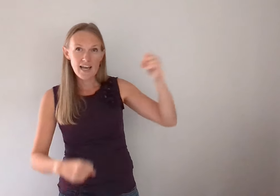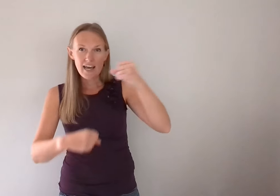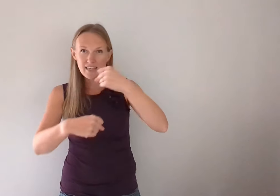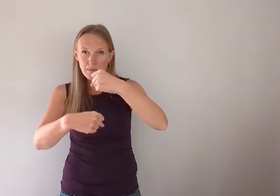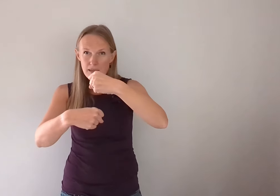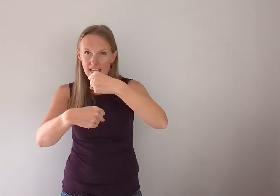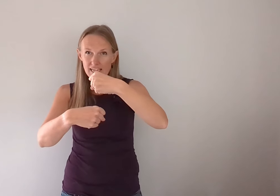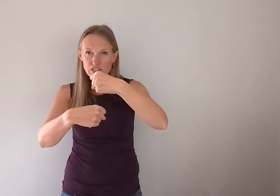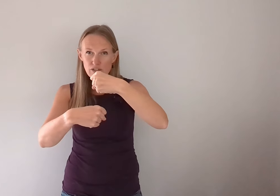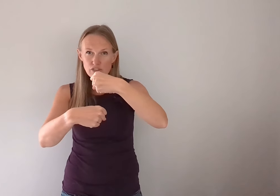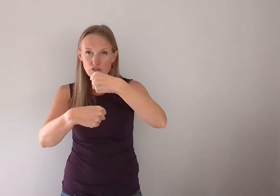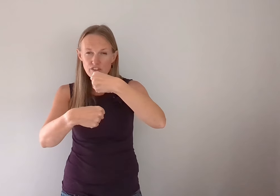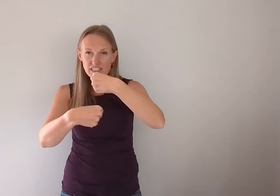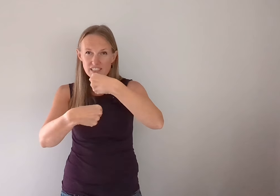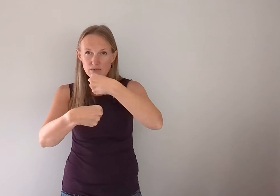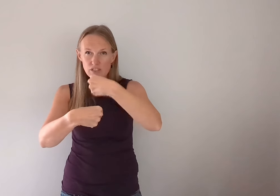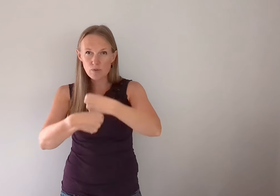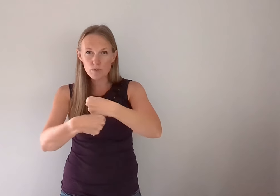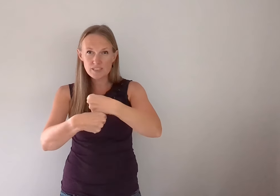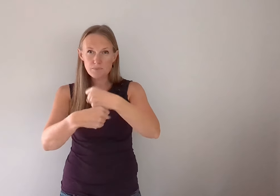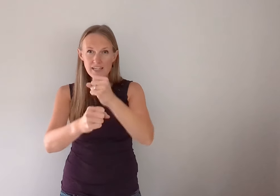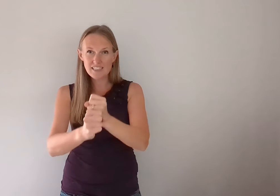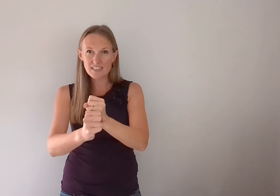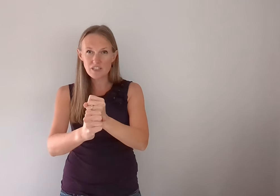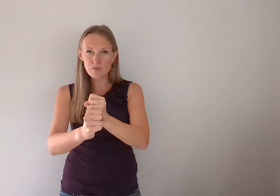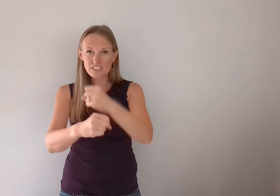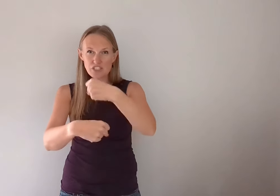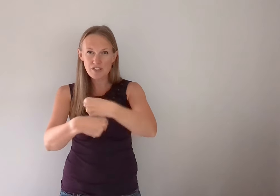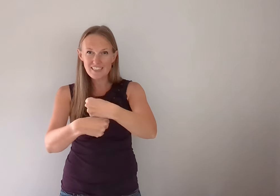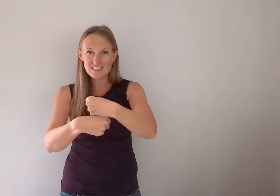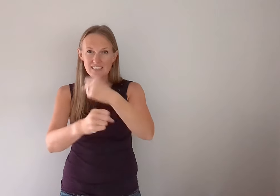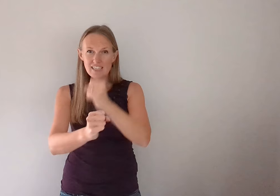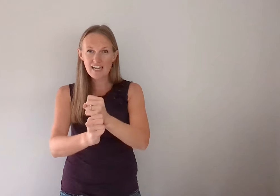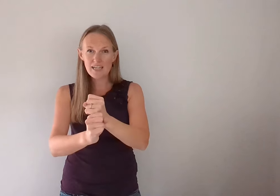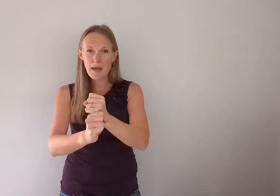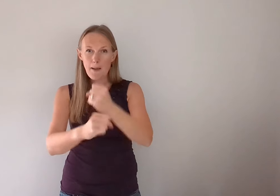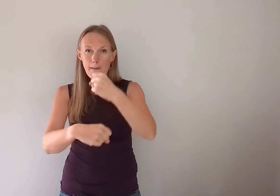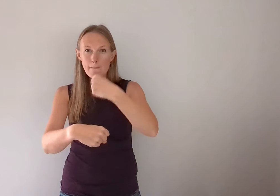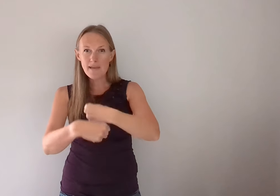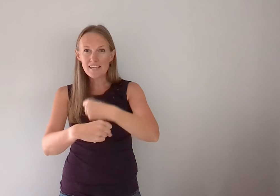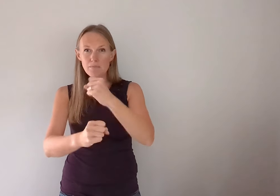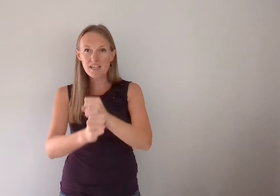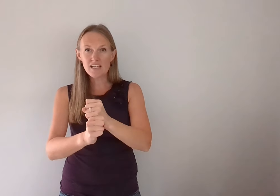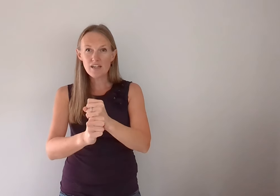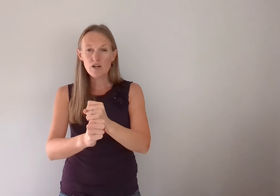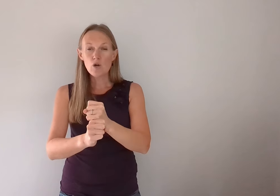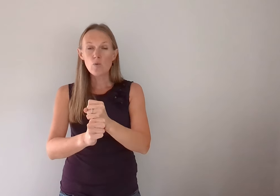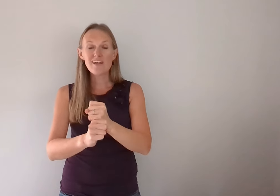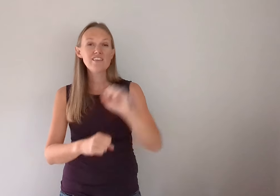and then made. So you have two fists with your wrist bent and then your wrist straight. Okay, made me with